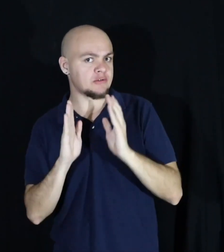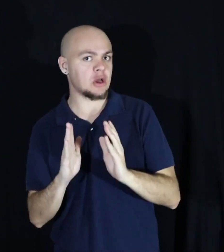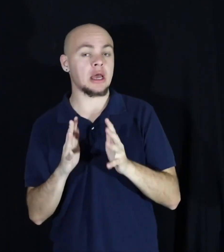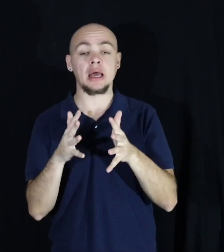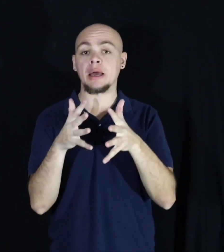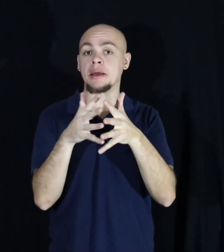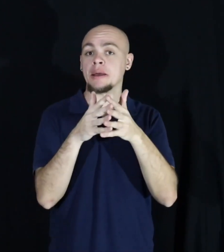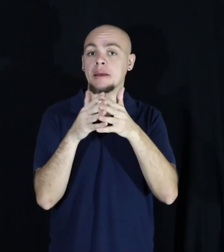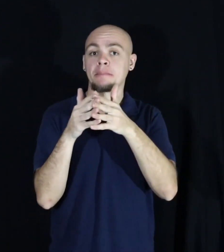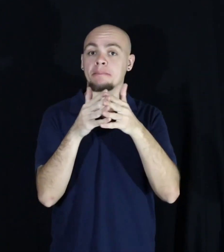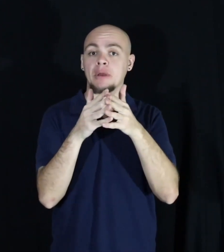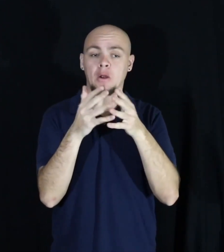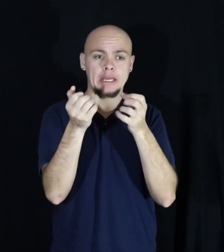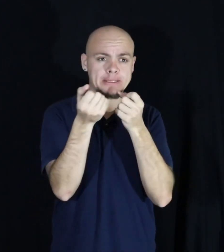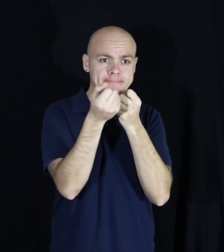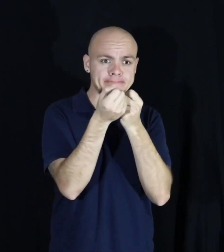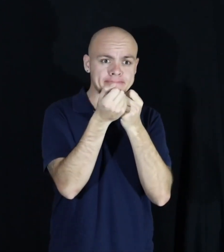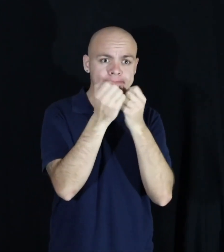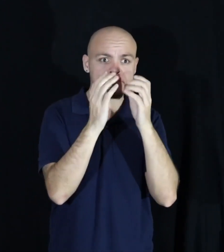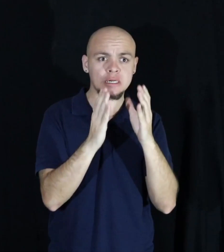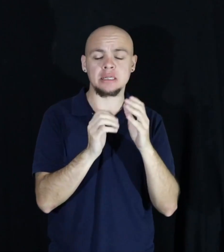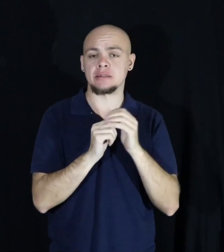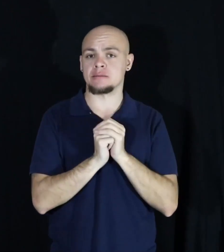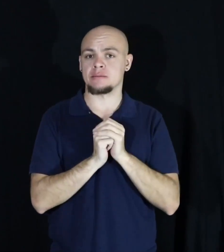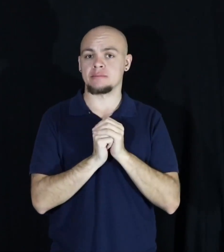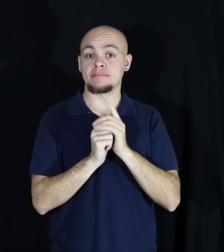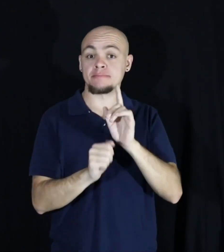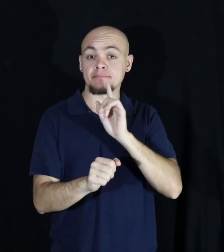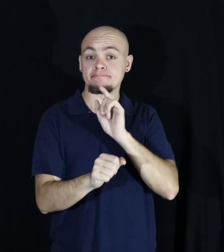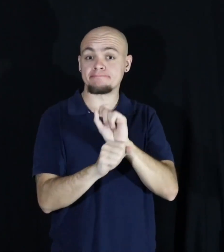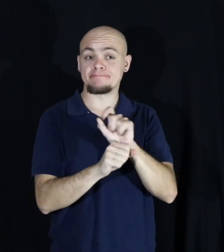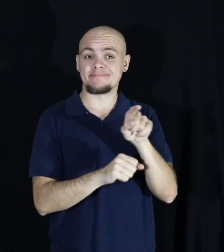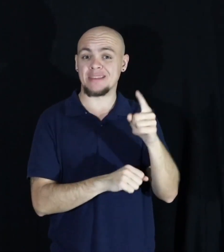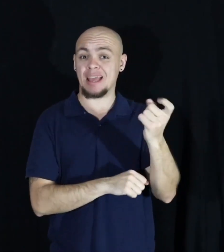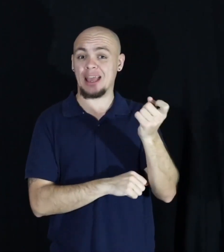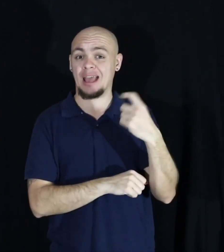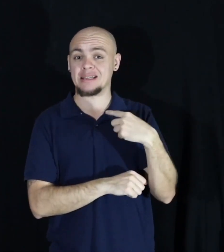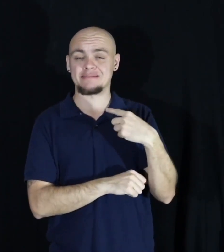ally. The truth is, they did not even ask.